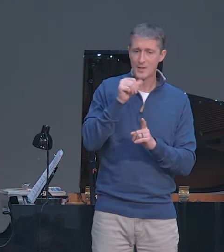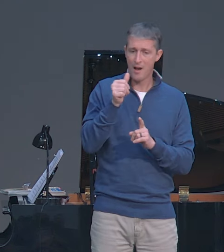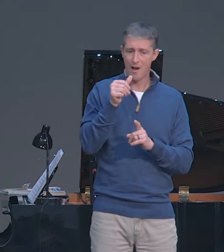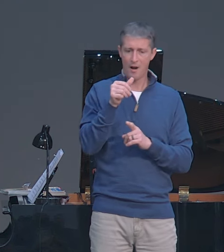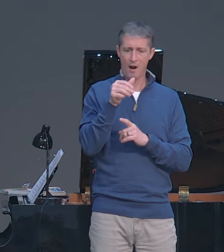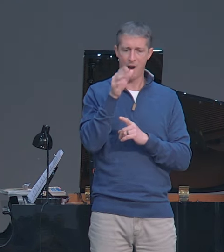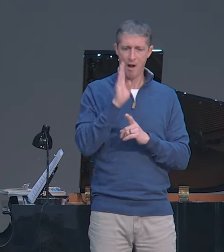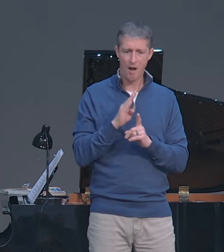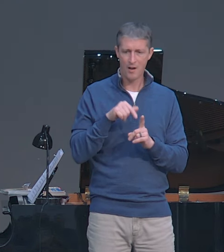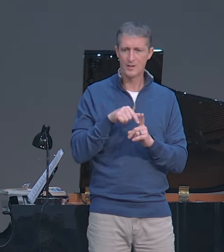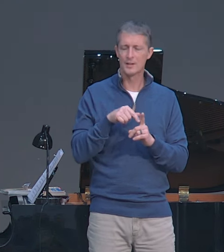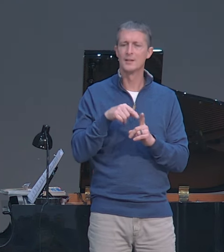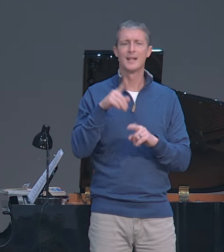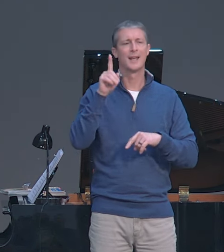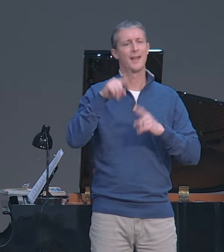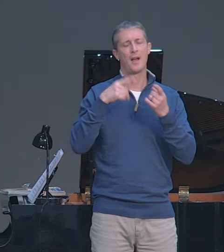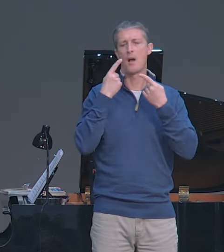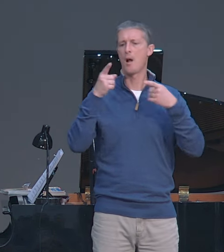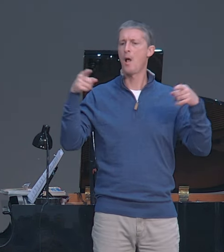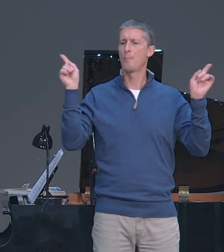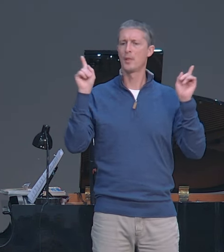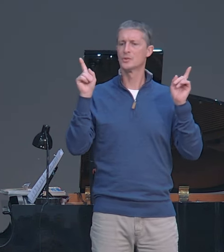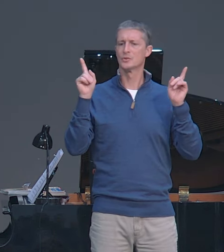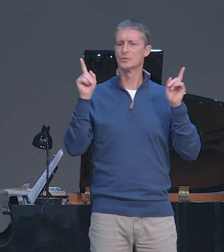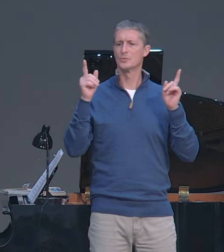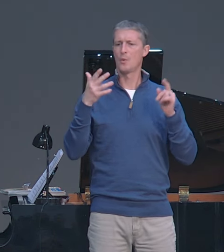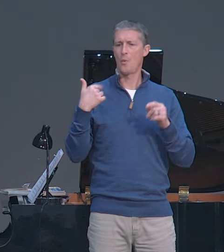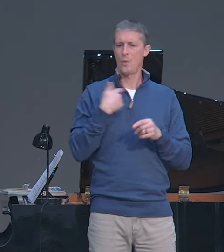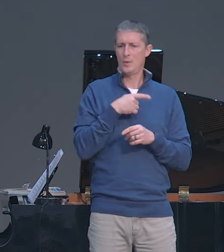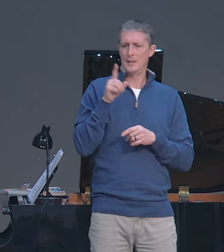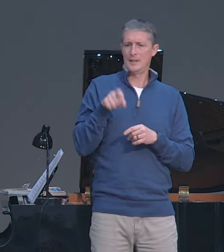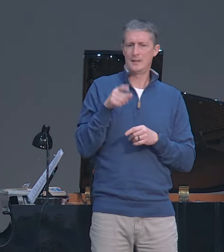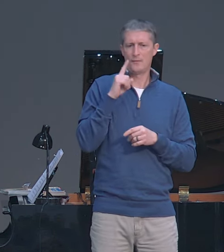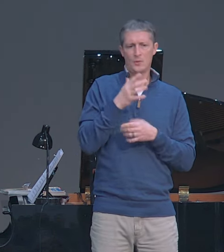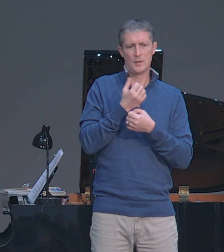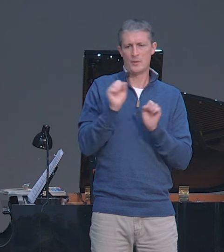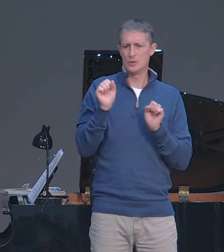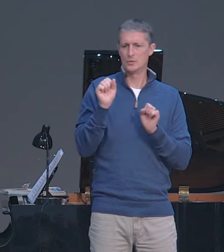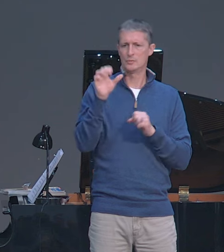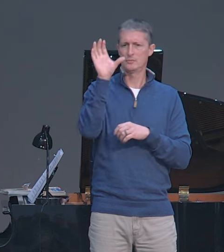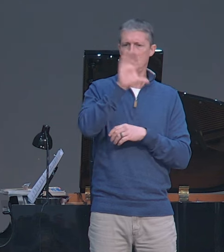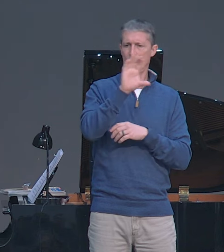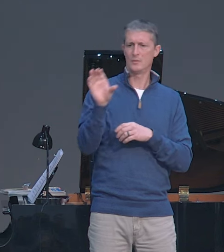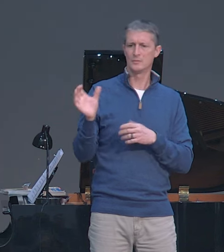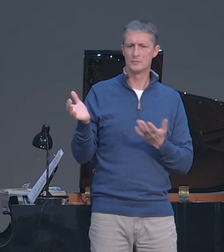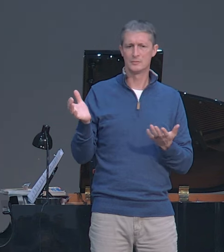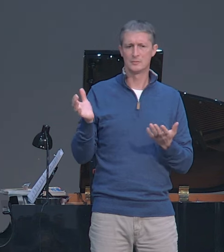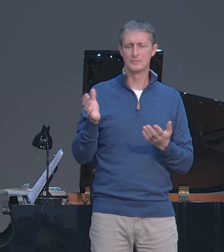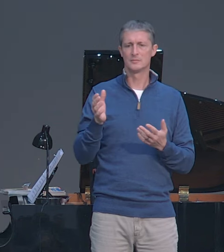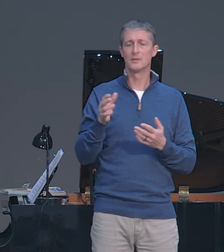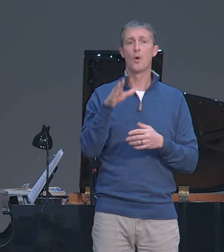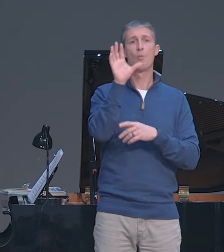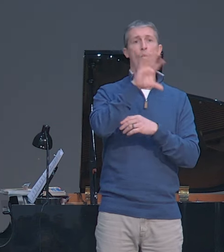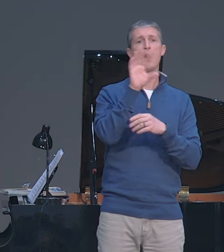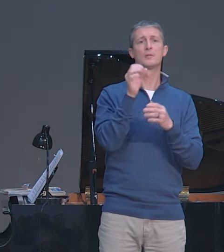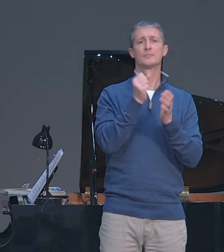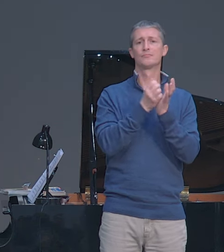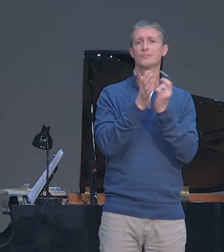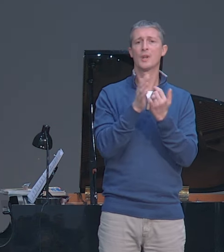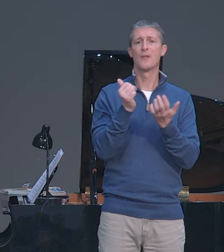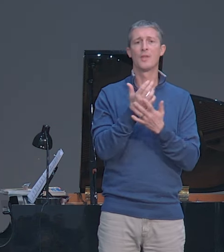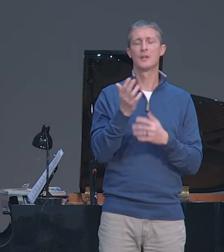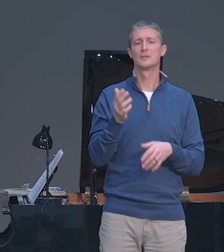cross accomplished nothing. Zero. Nada. We are then still in